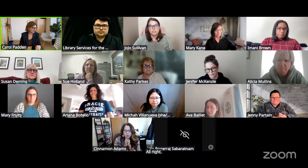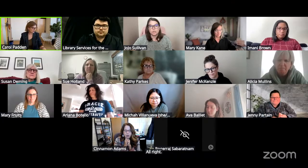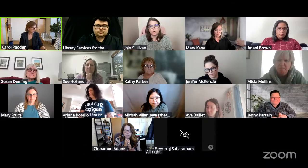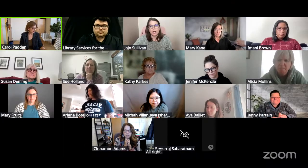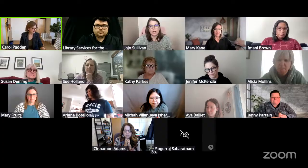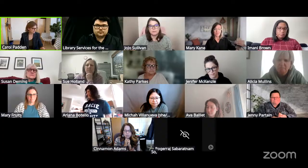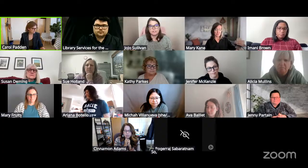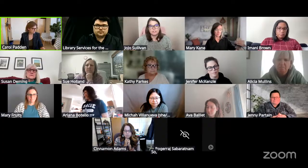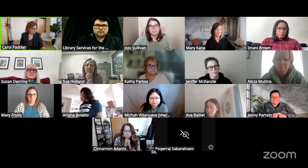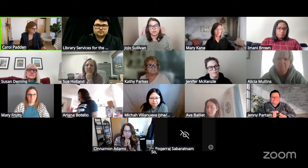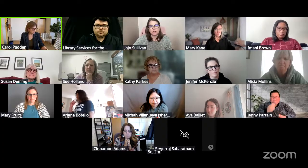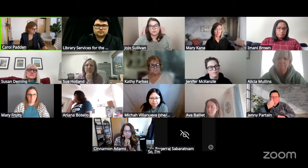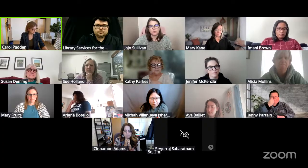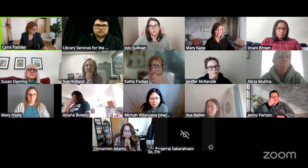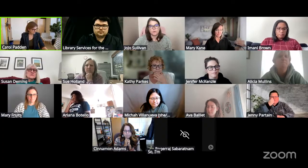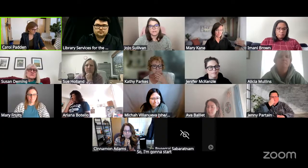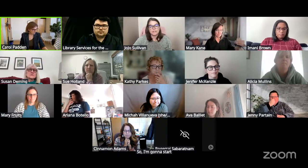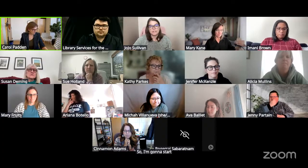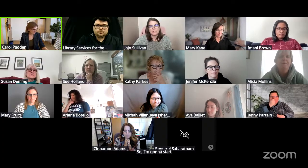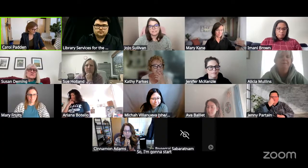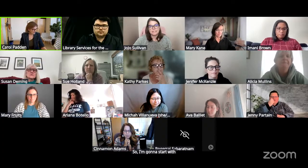So I'm going to start with, let's see.